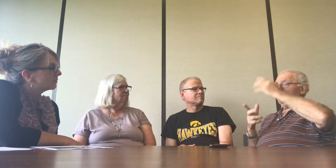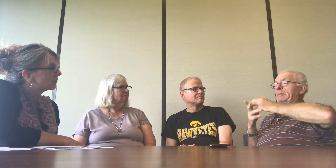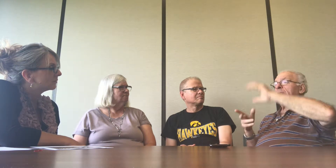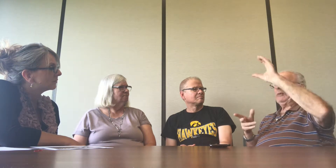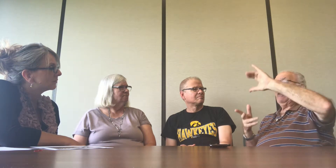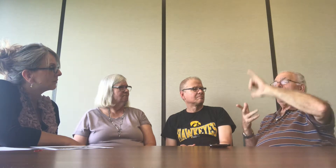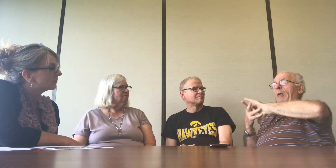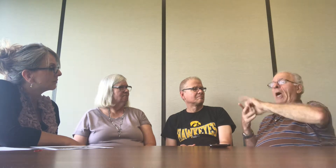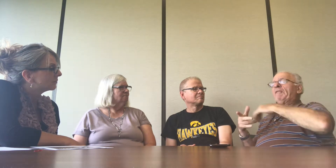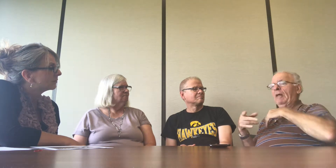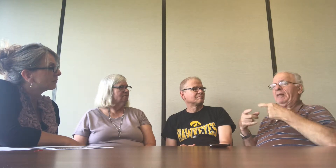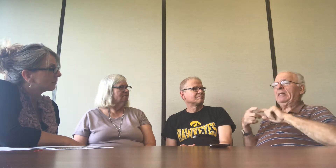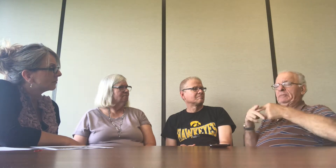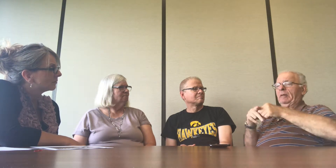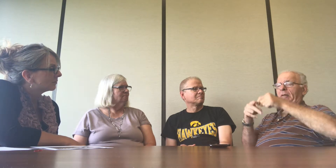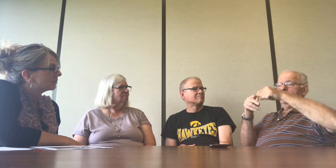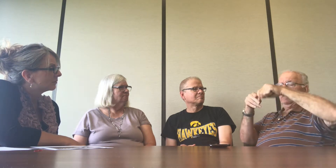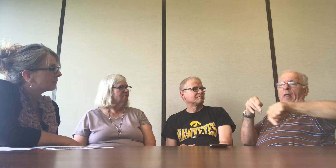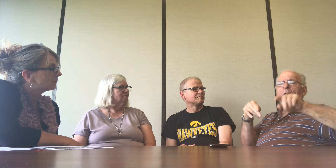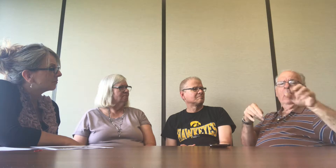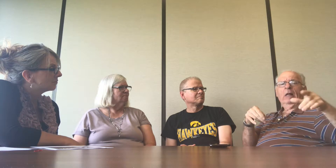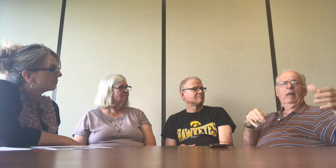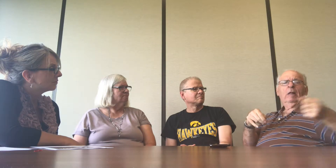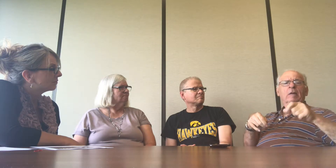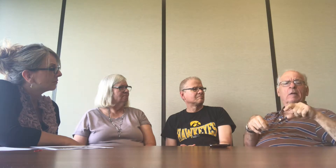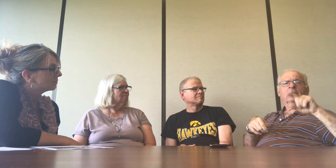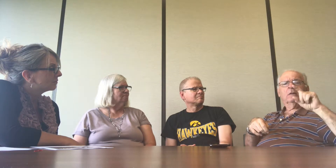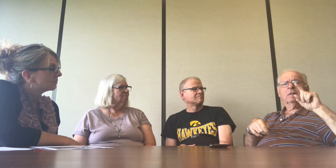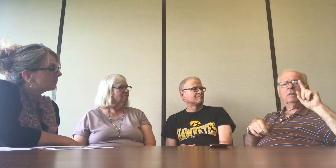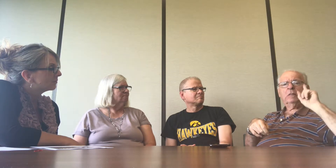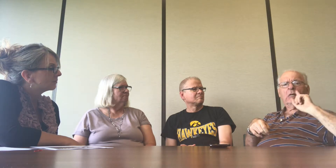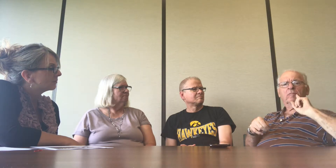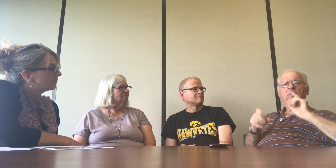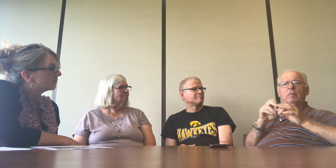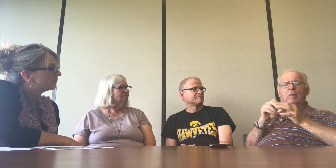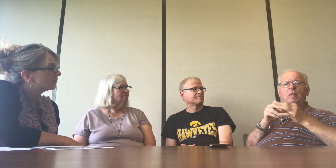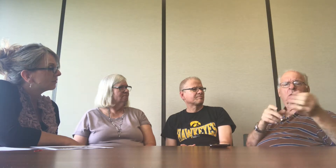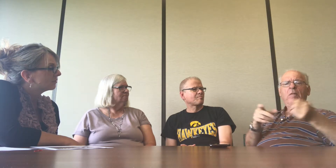There are some deaf who have technology access,